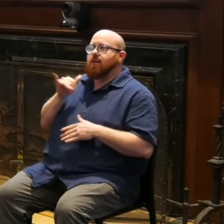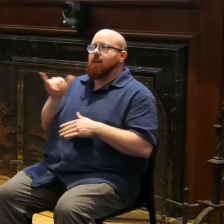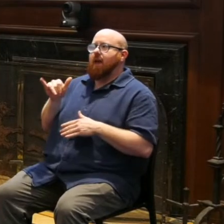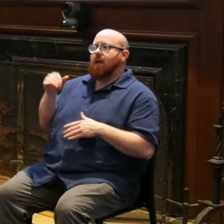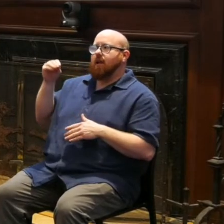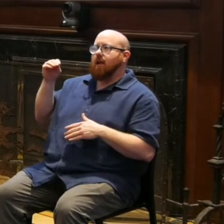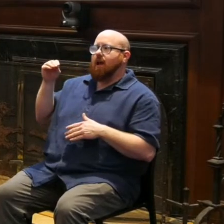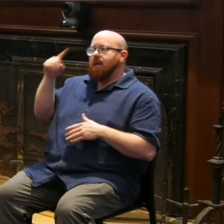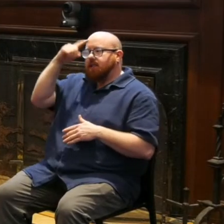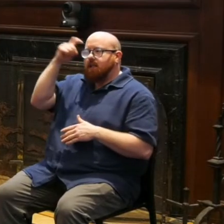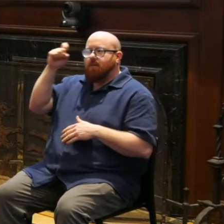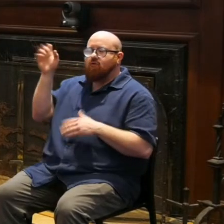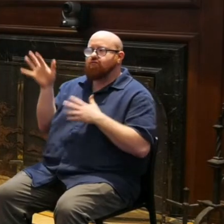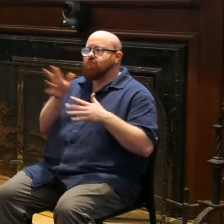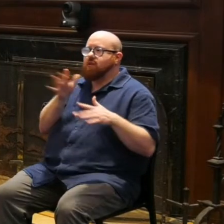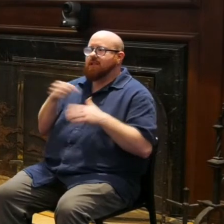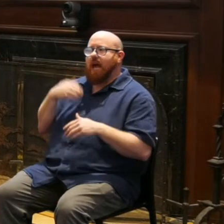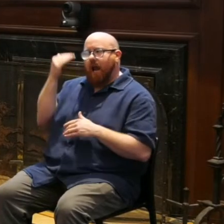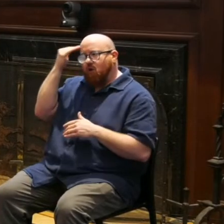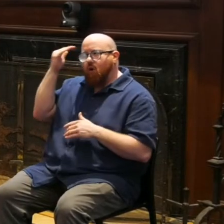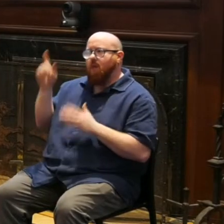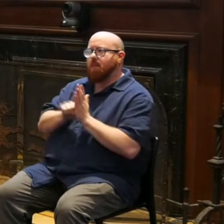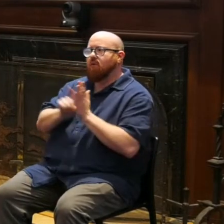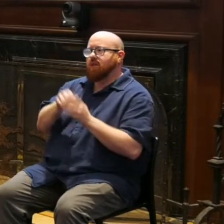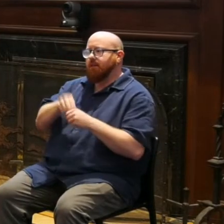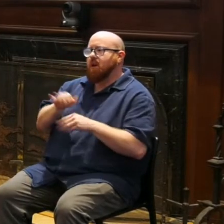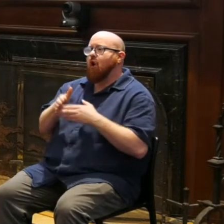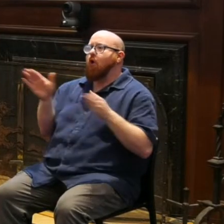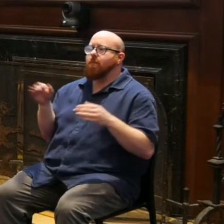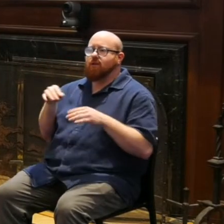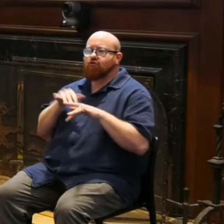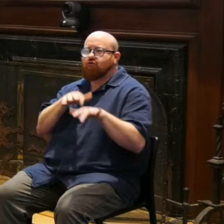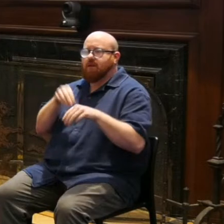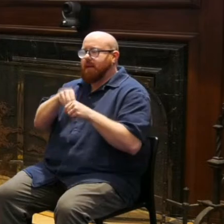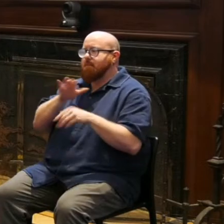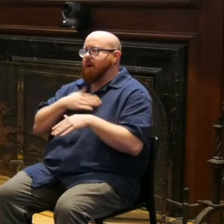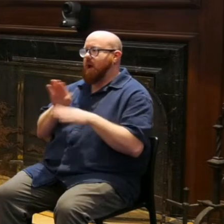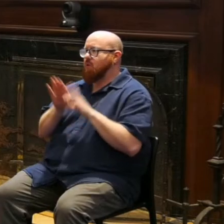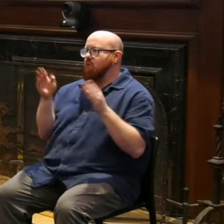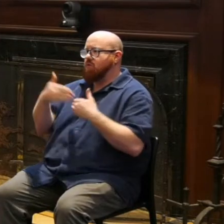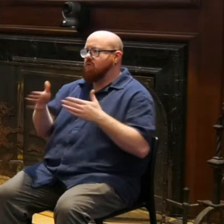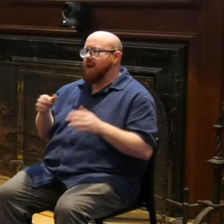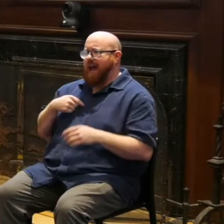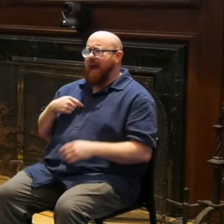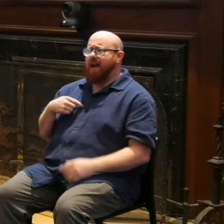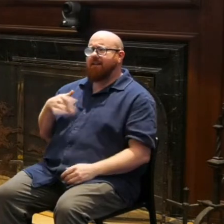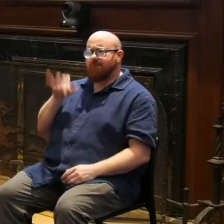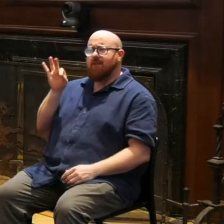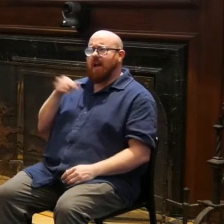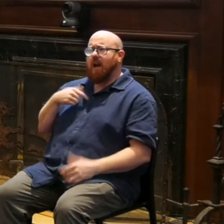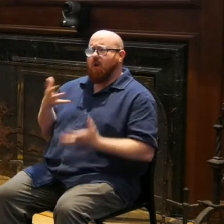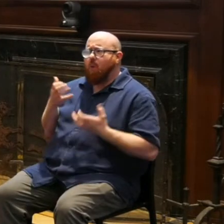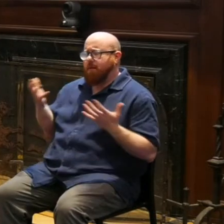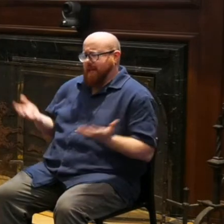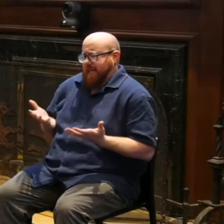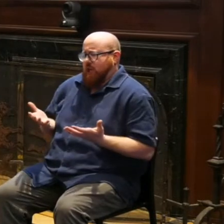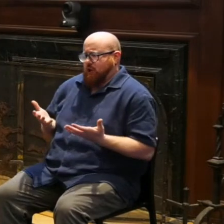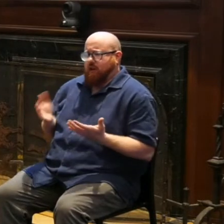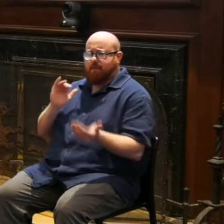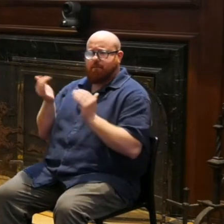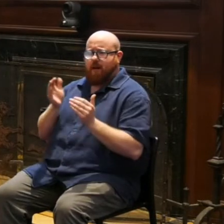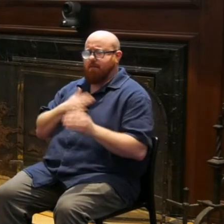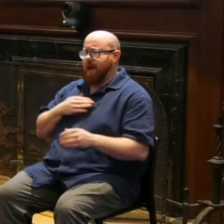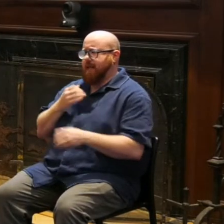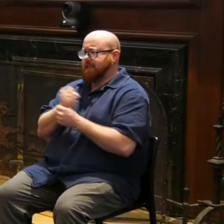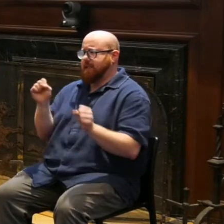the pulse of an open string resonating within four walls, and I find I would rather be here than in my own safe bed. Alone,